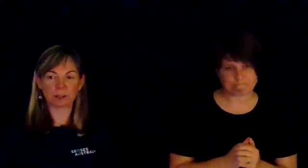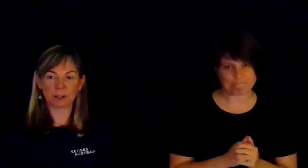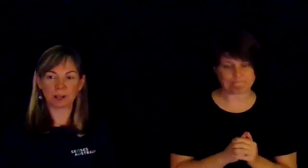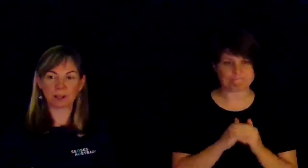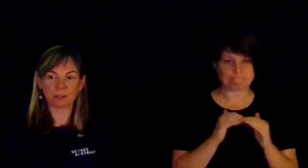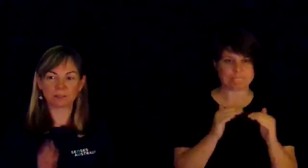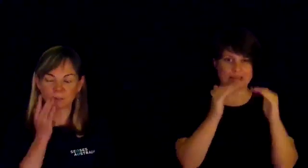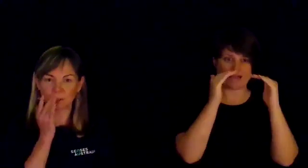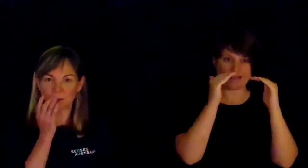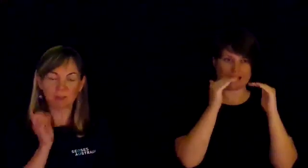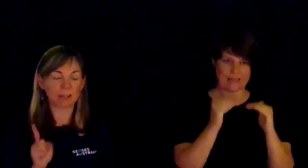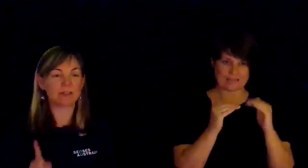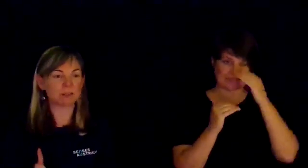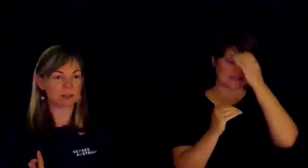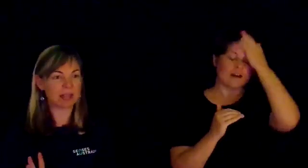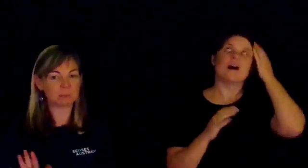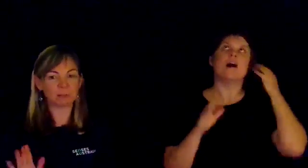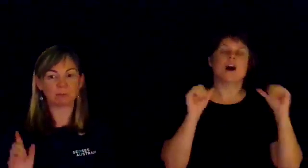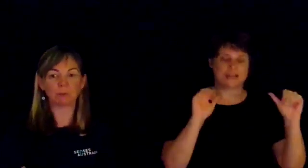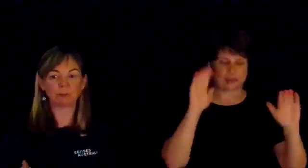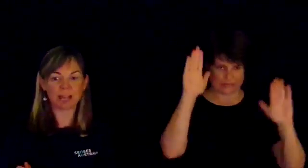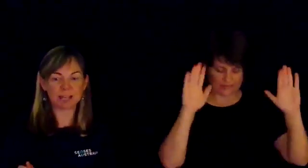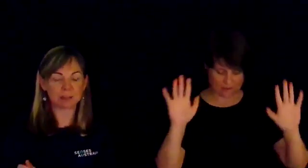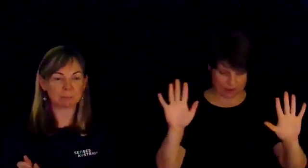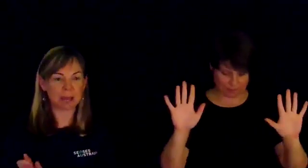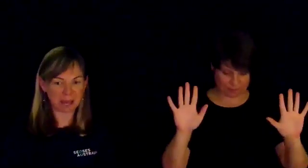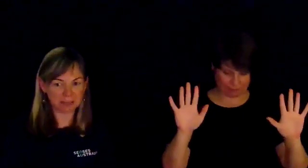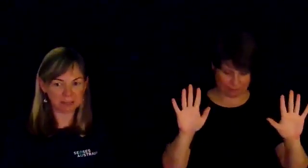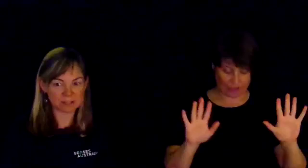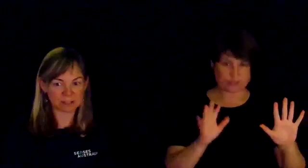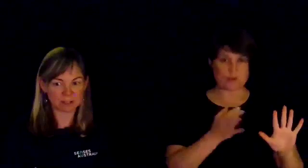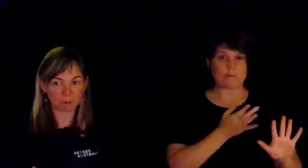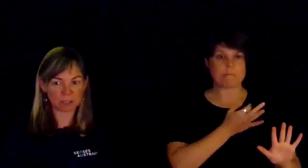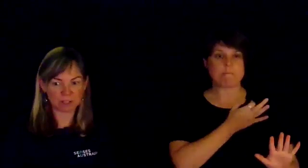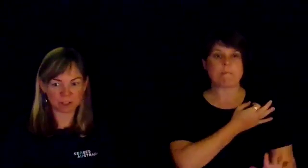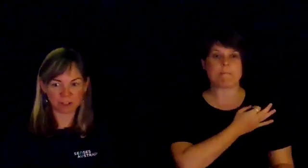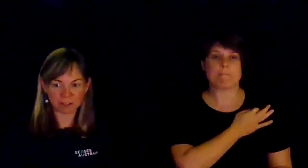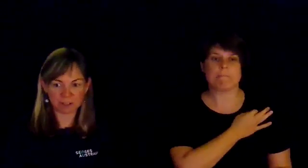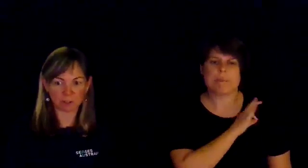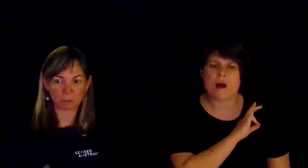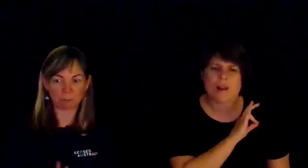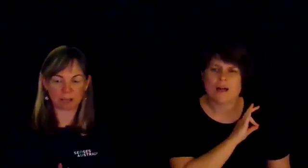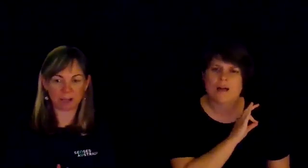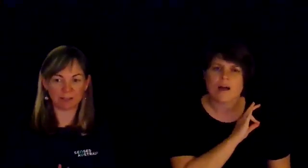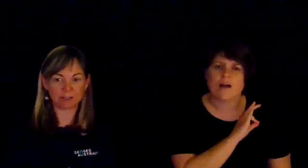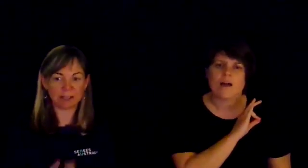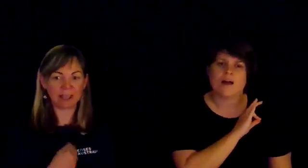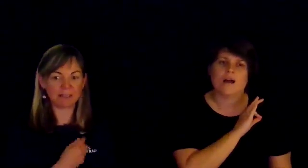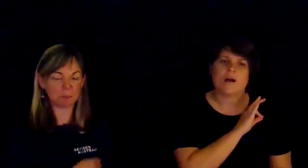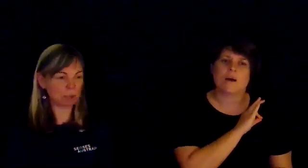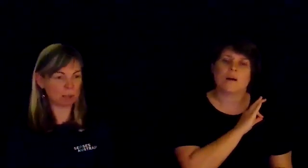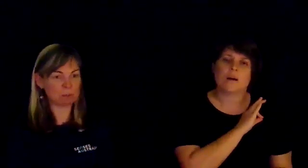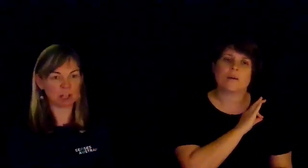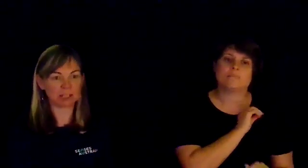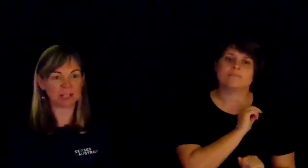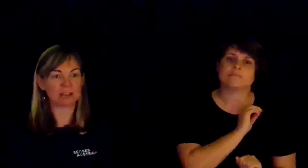go, so it's okay, there's the hands up in, we'll take Paula's question, so Paula,